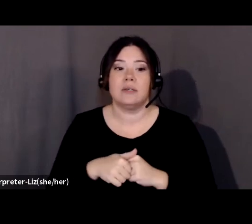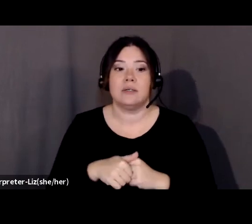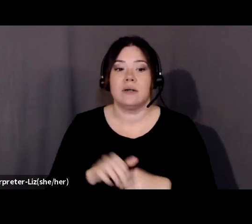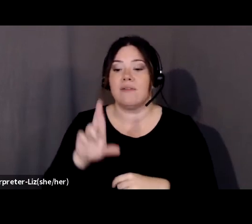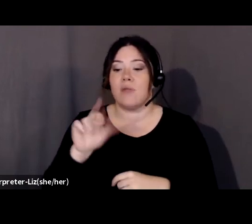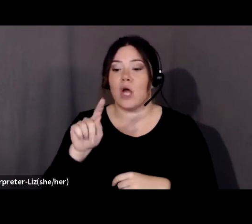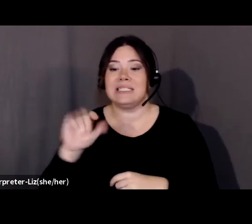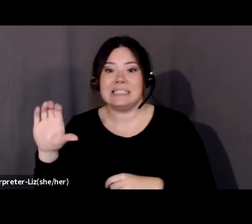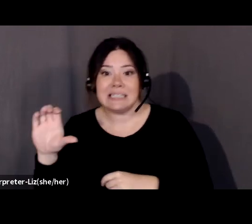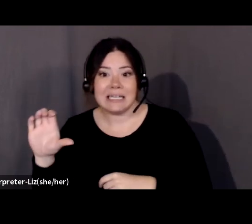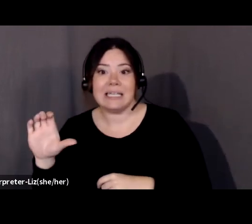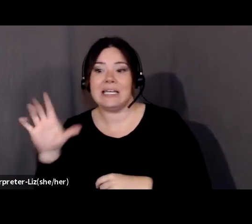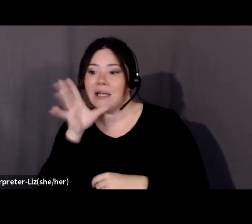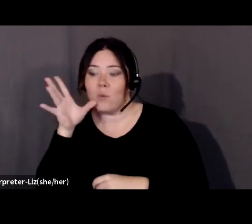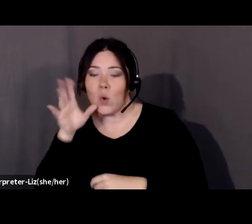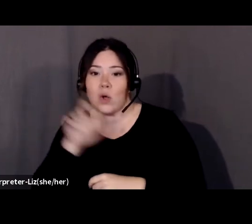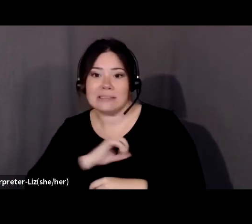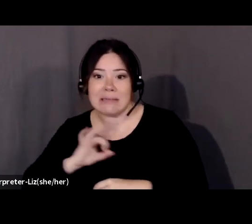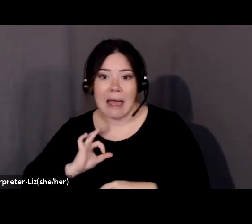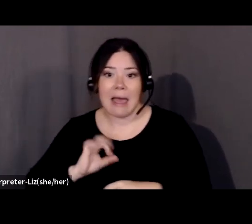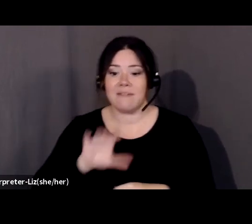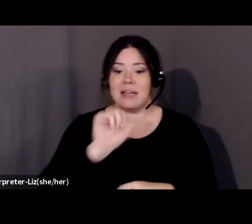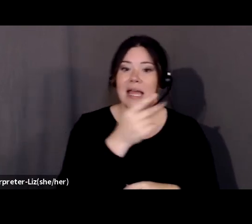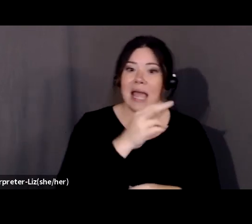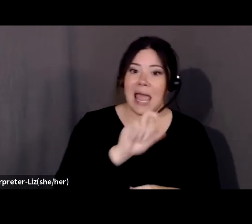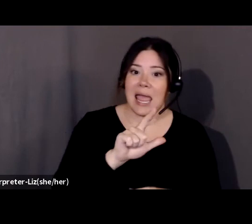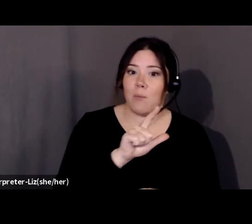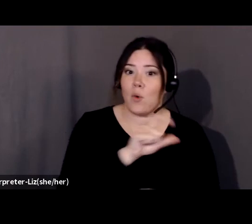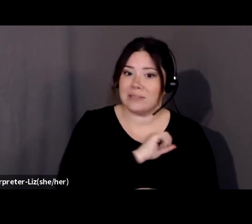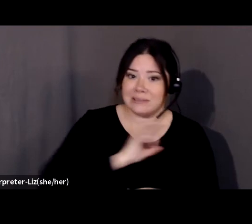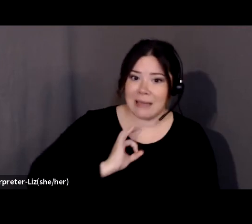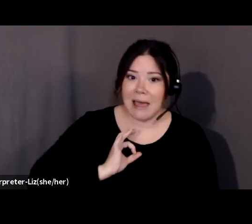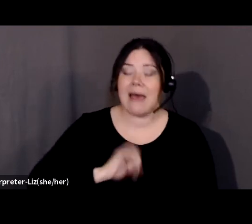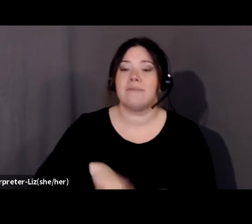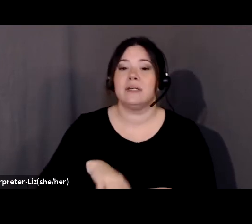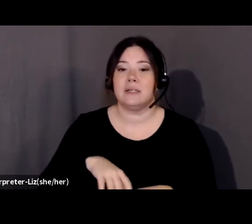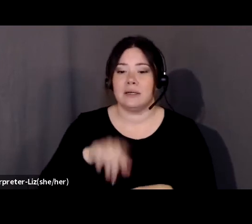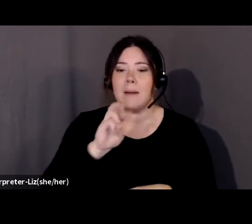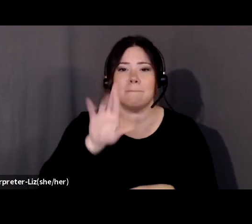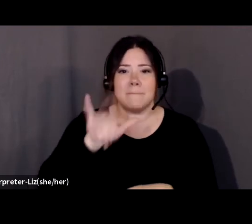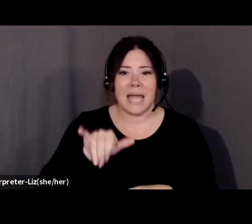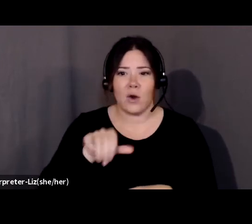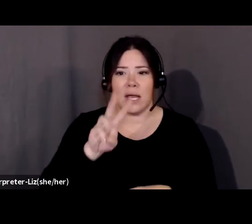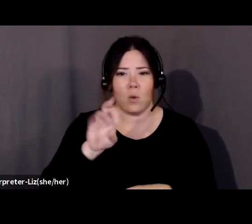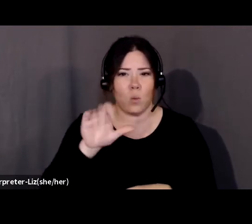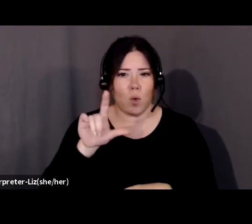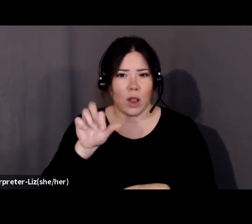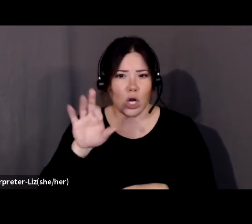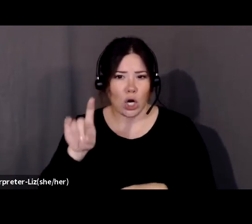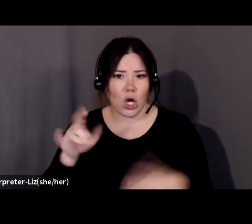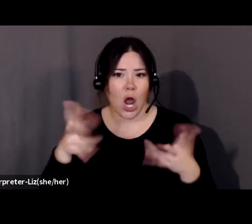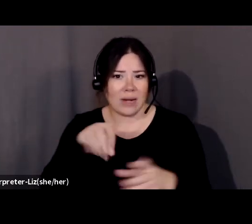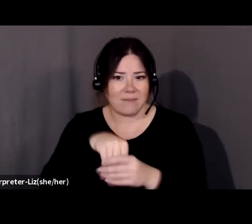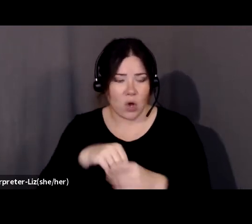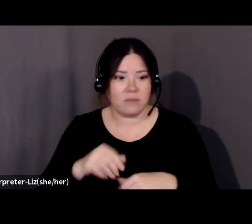staff, Mary Willard, is also involved in this project to increase their capacity and reach in their rural